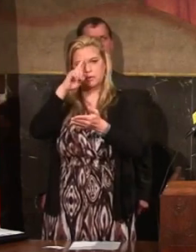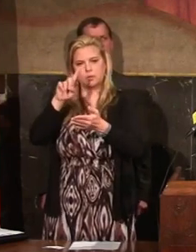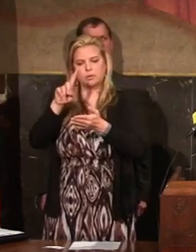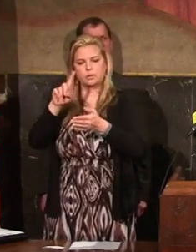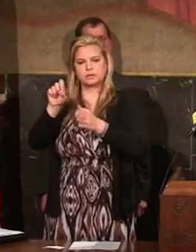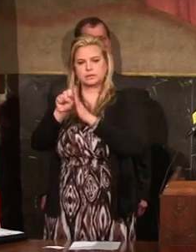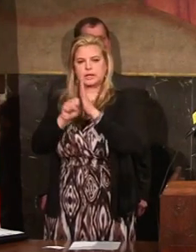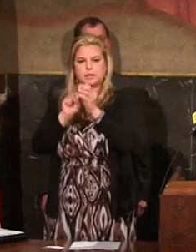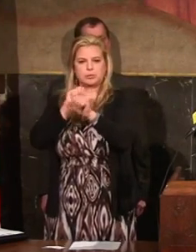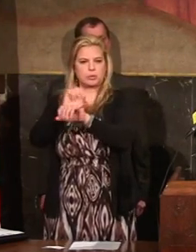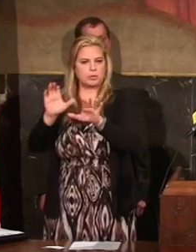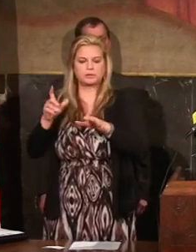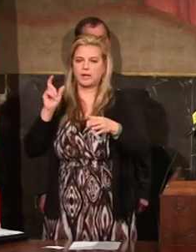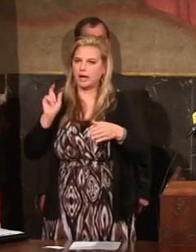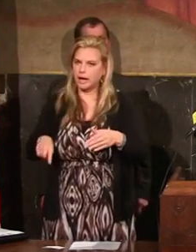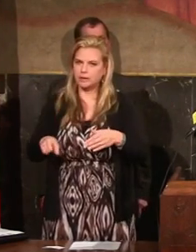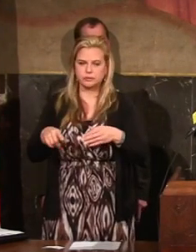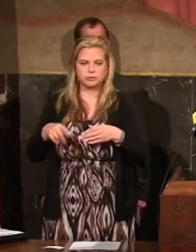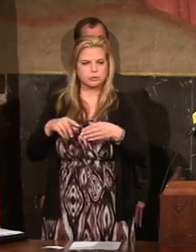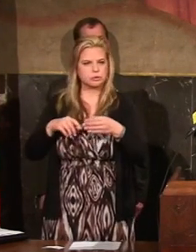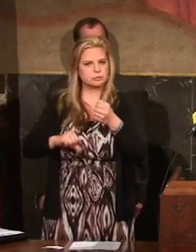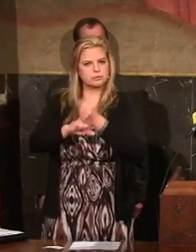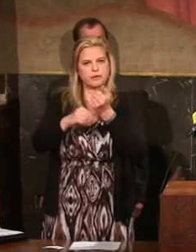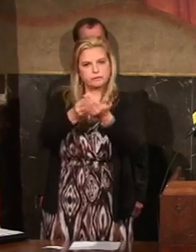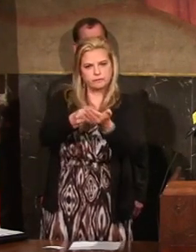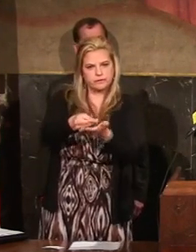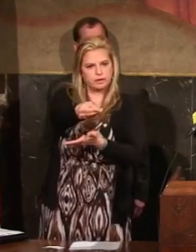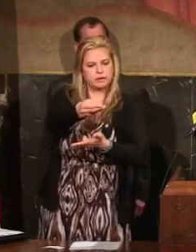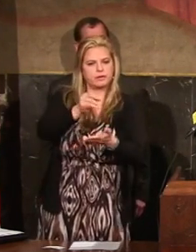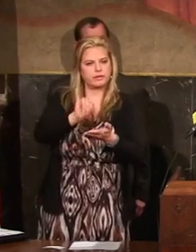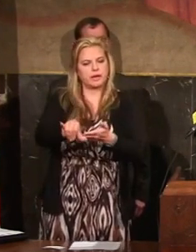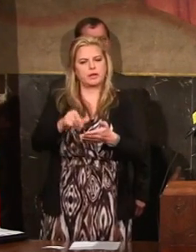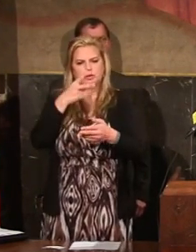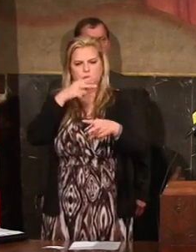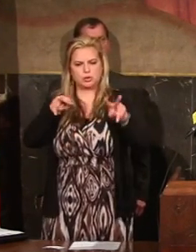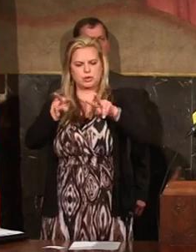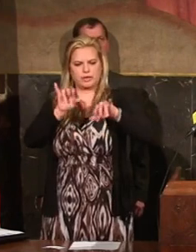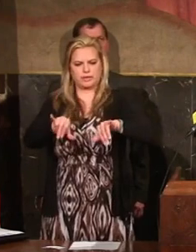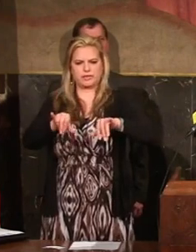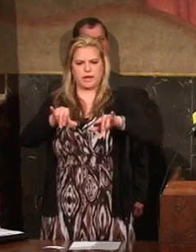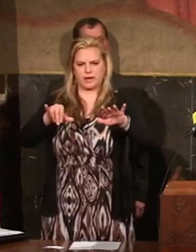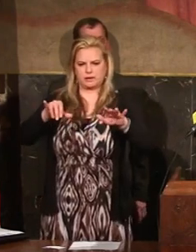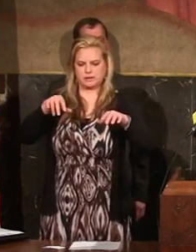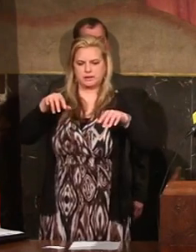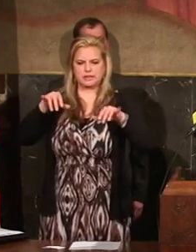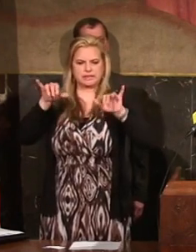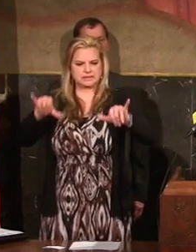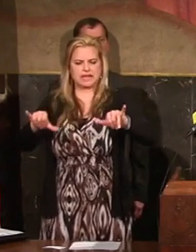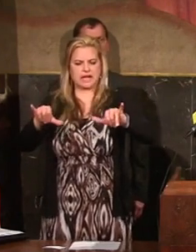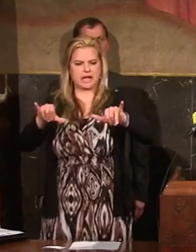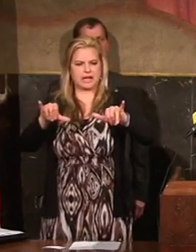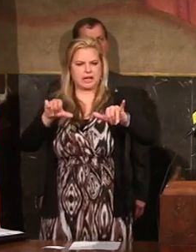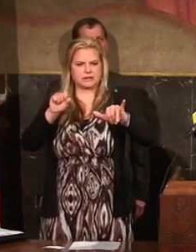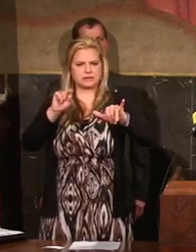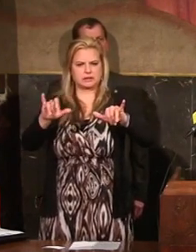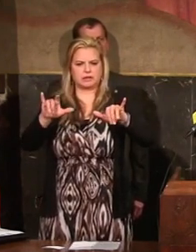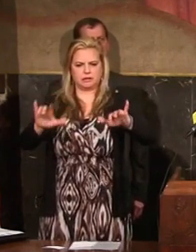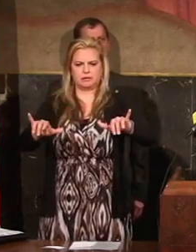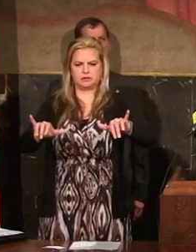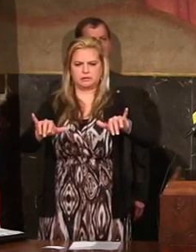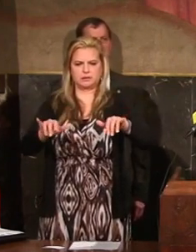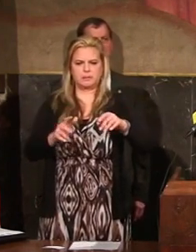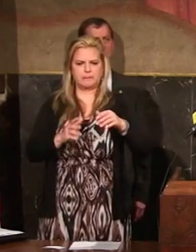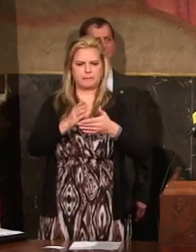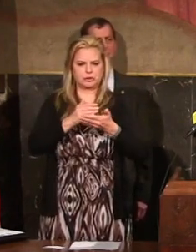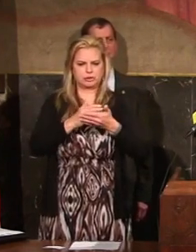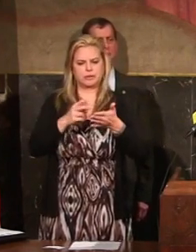we have no choice but to fund. So when we look at it in this context, a standstill budget is in fact a budget that cuts.